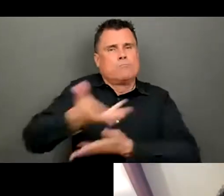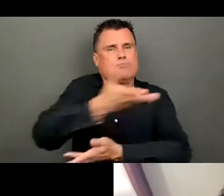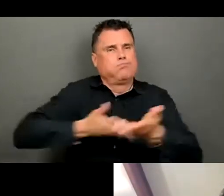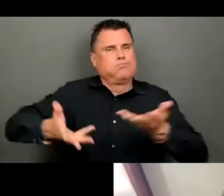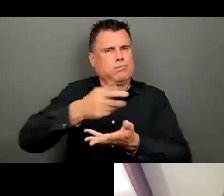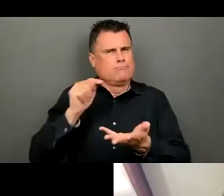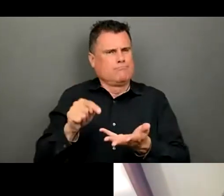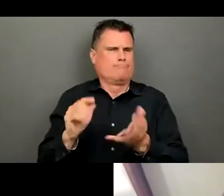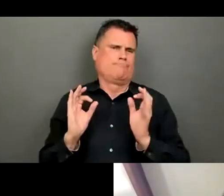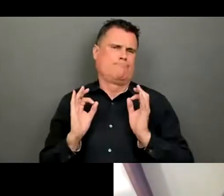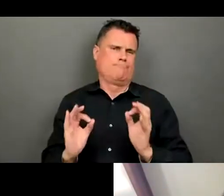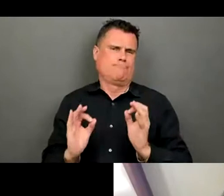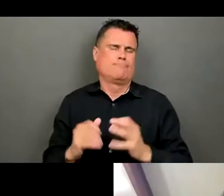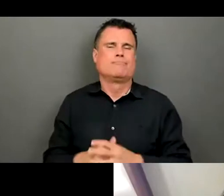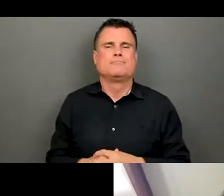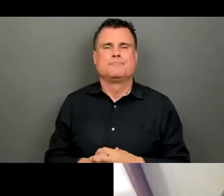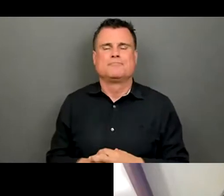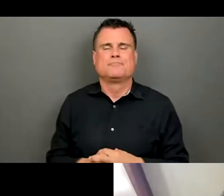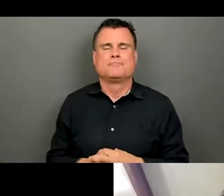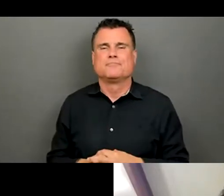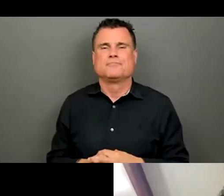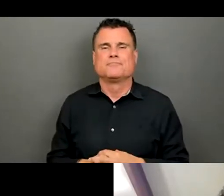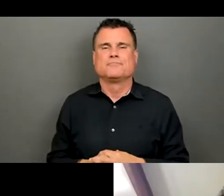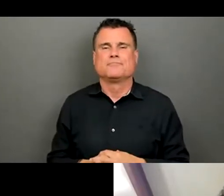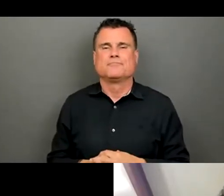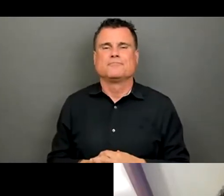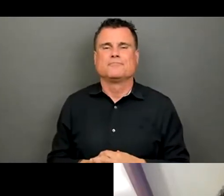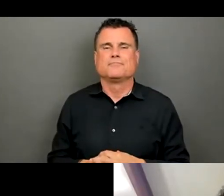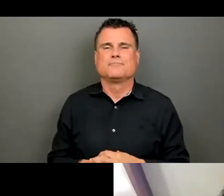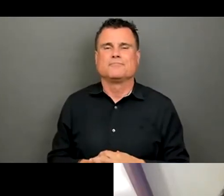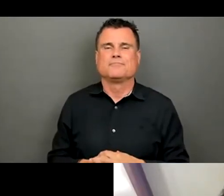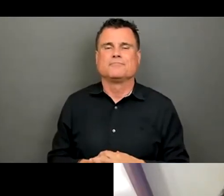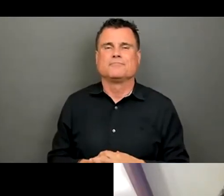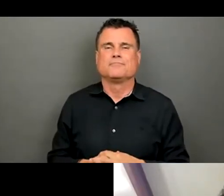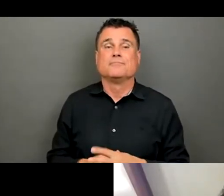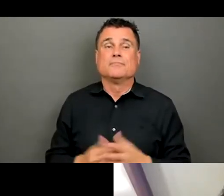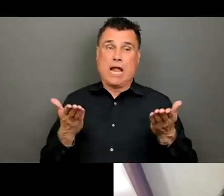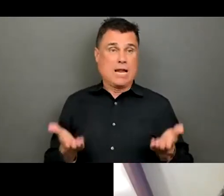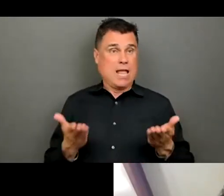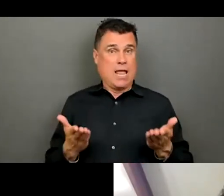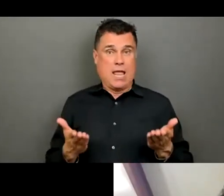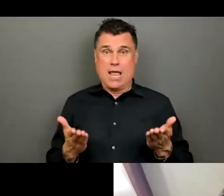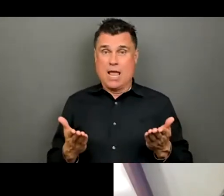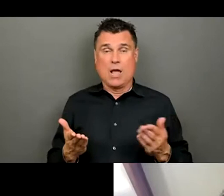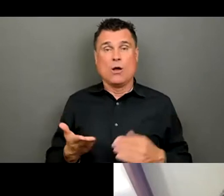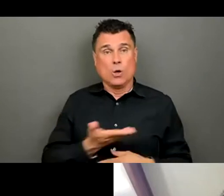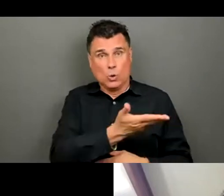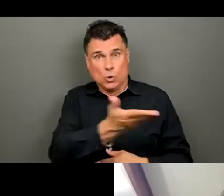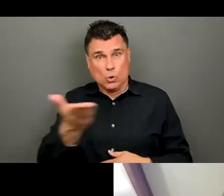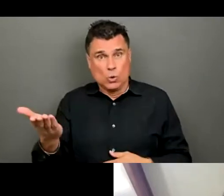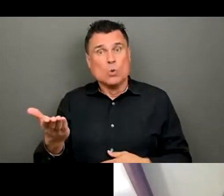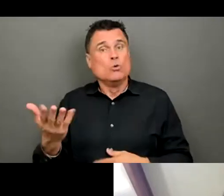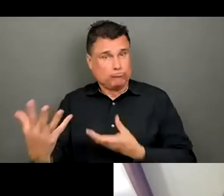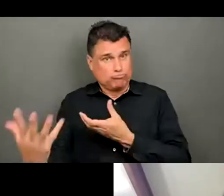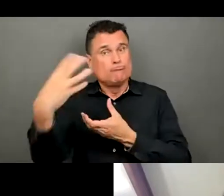already. To our audience, our participants from all over the world,